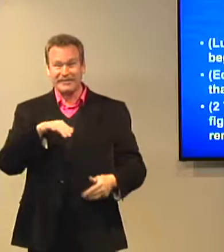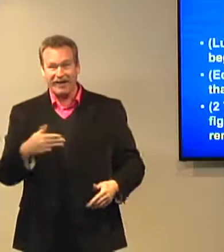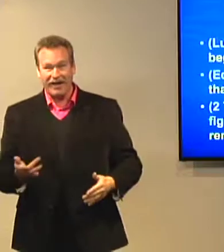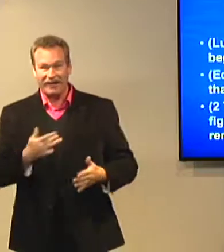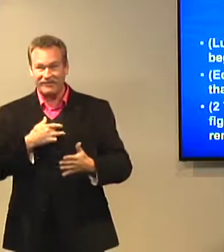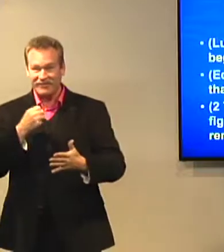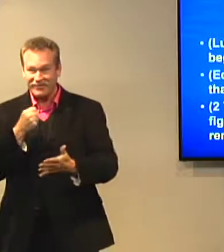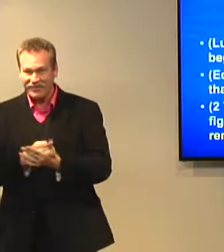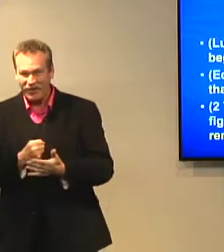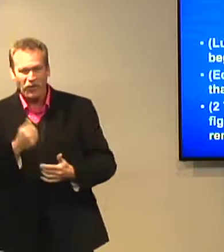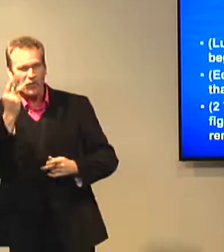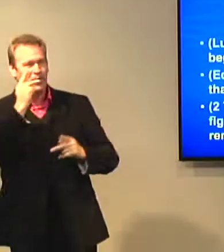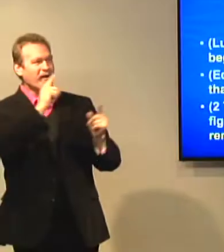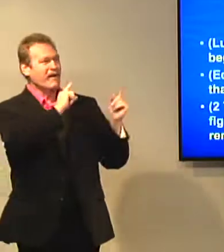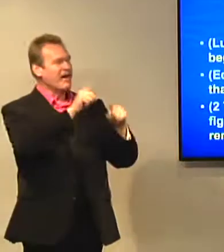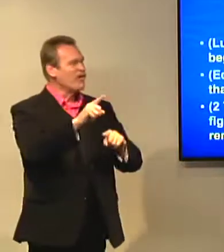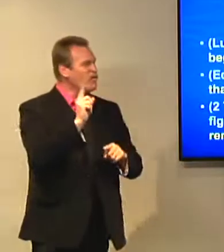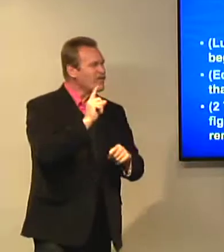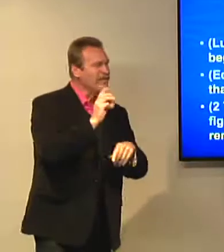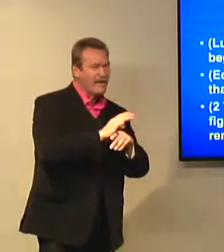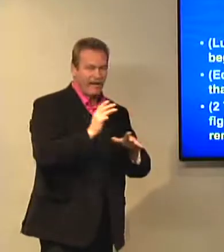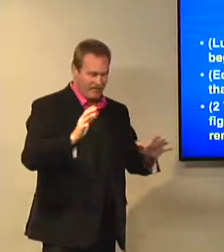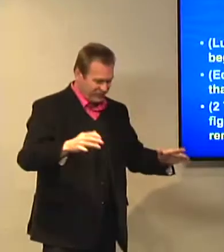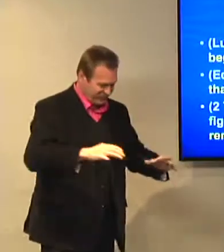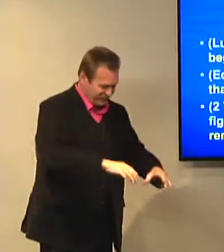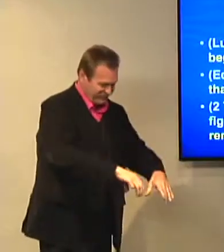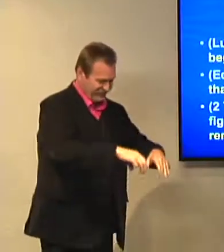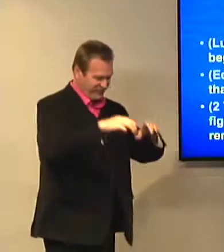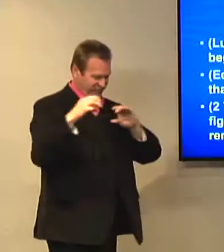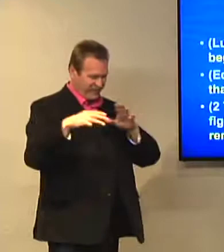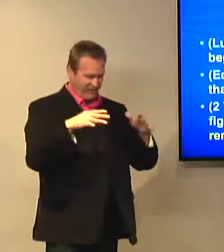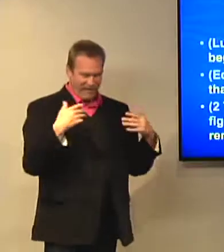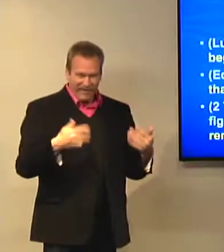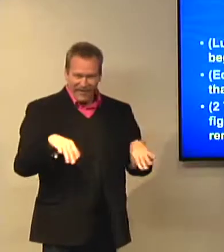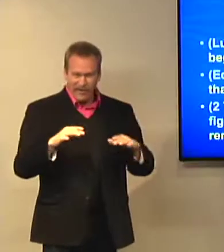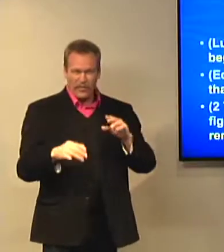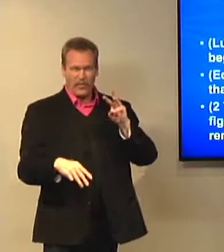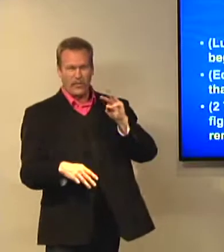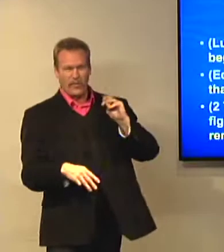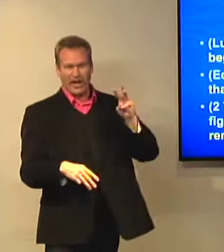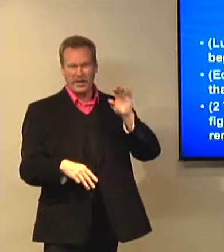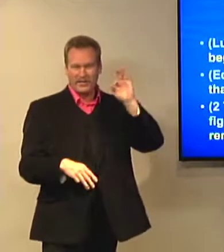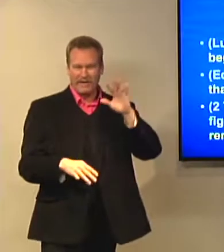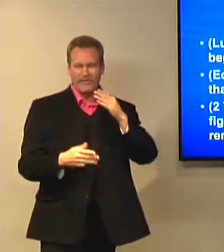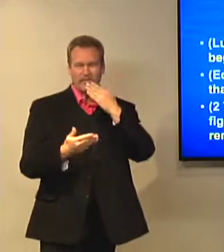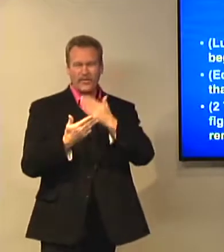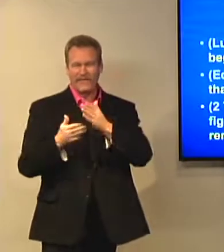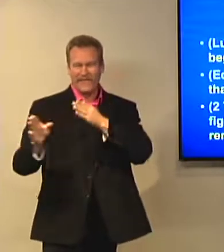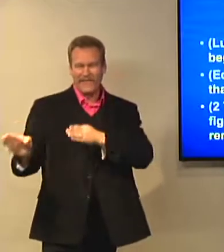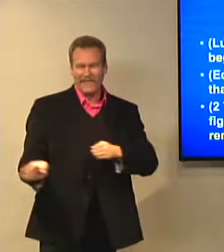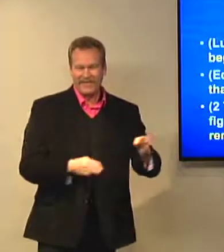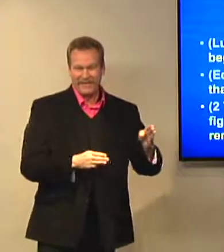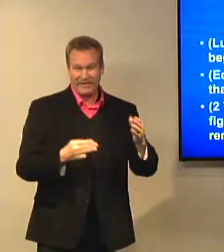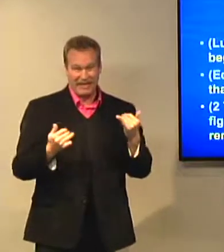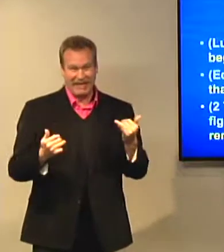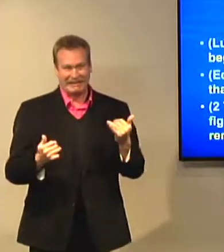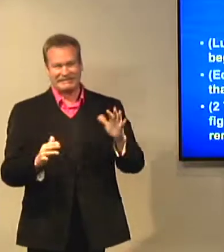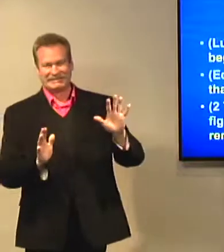completed, you know, it's possible that I could pass away at any time, and, you know, you find all these papers, and wouldn't it be nice for them to, you know, find a